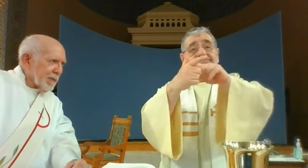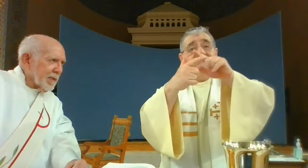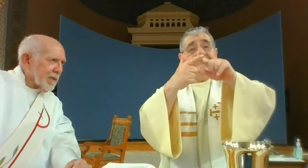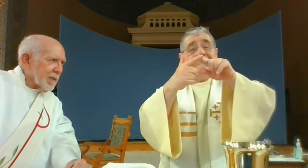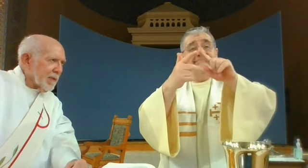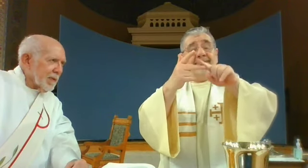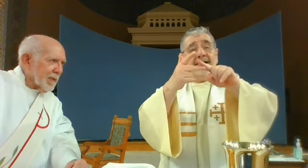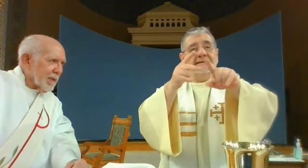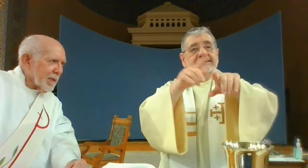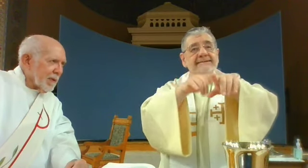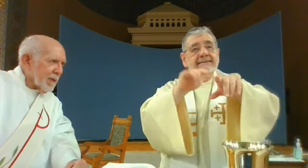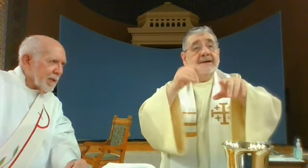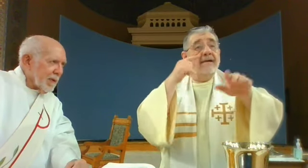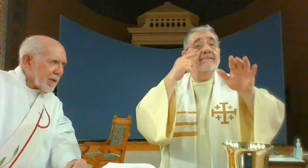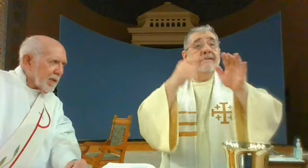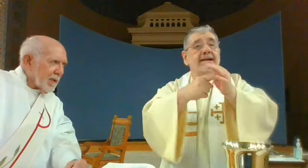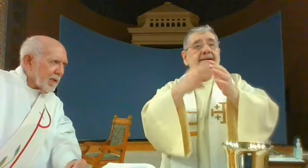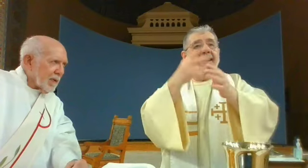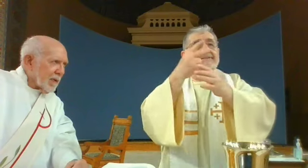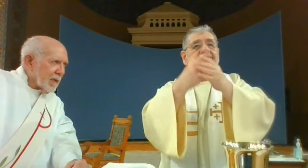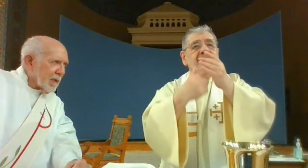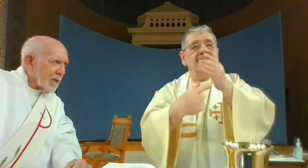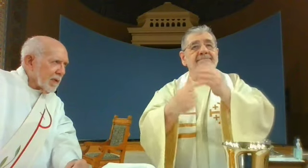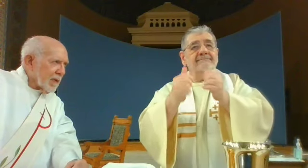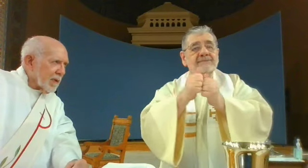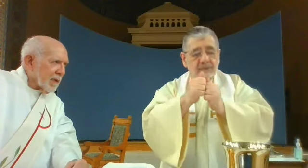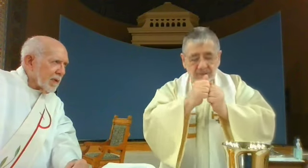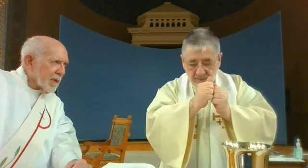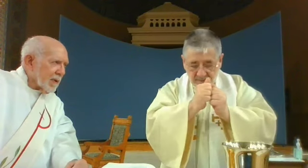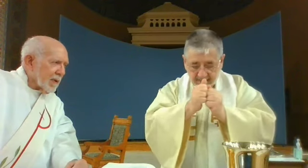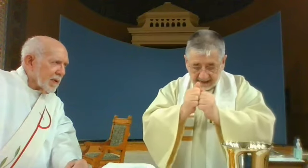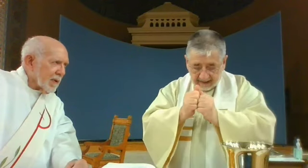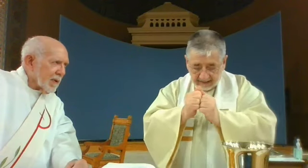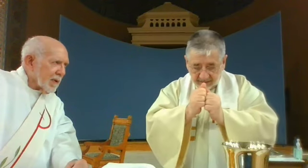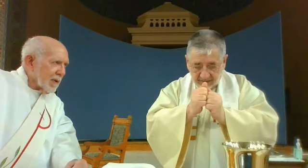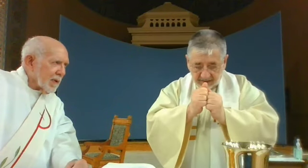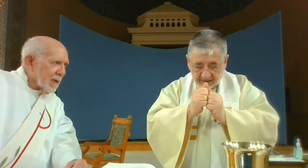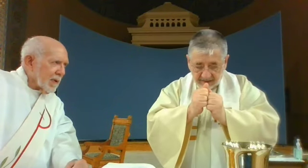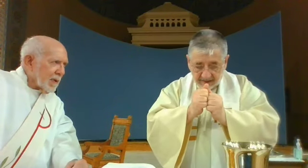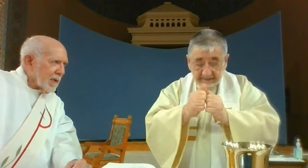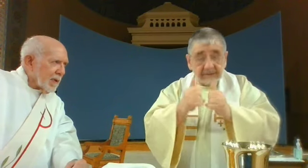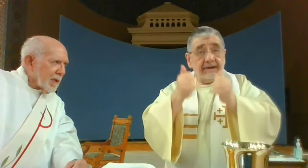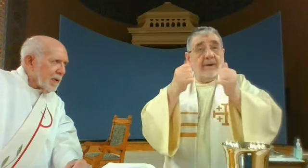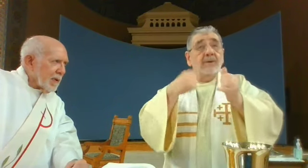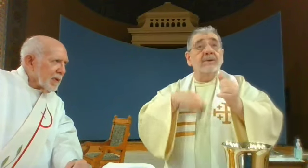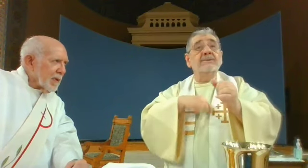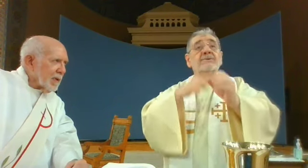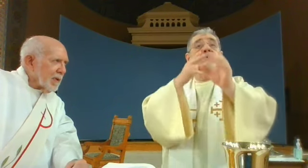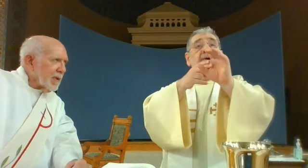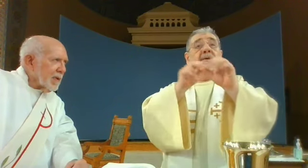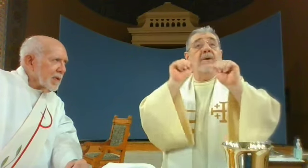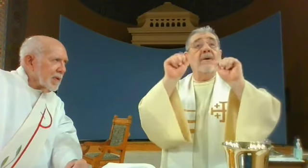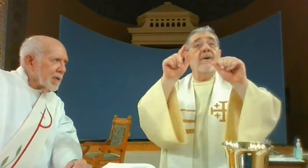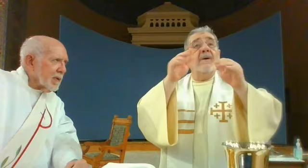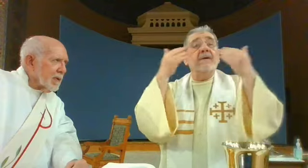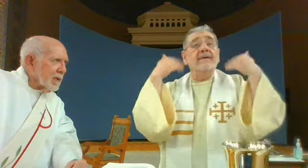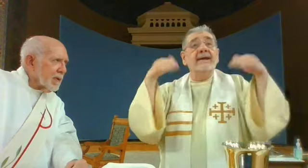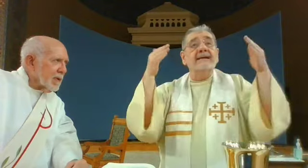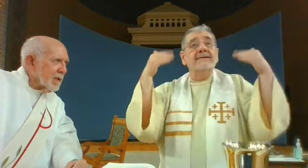proper to each person, their unity in substance and their equality